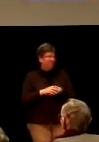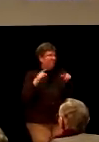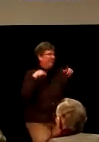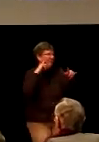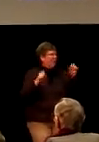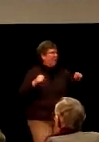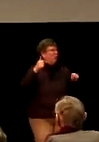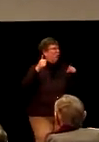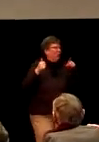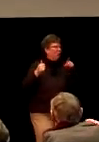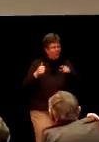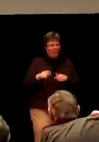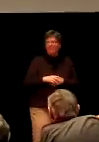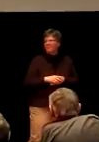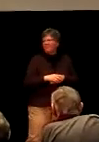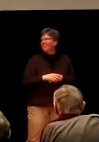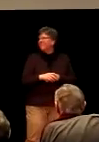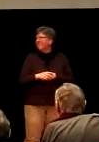Louder.